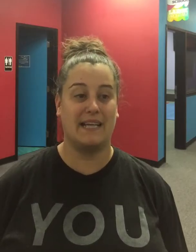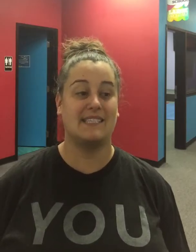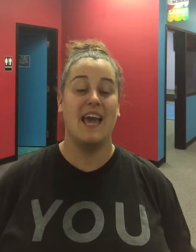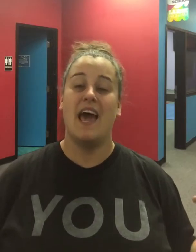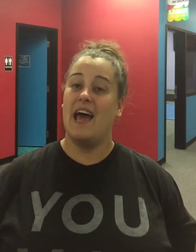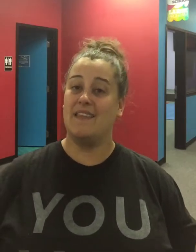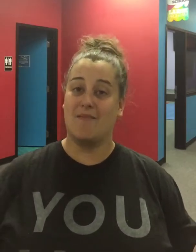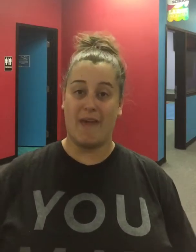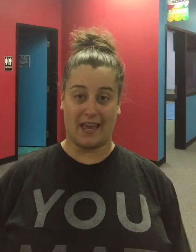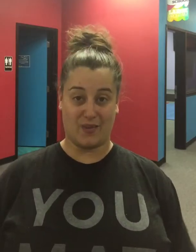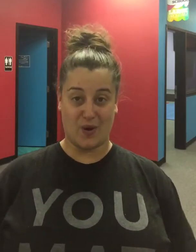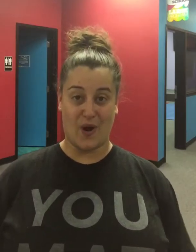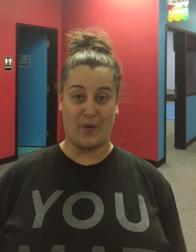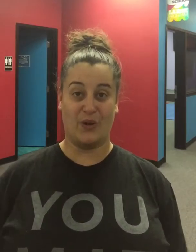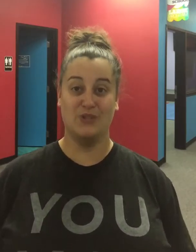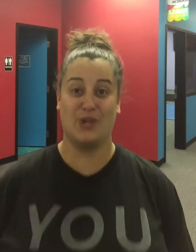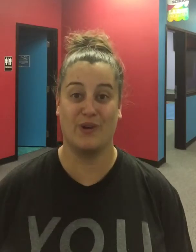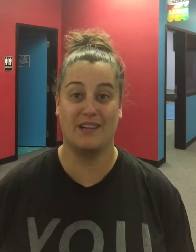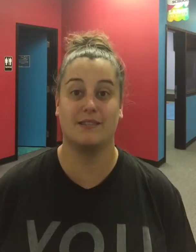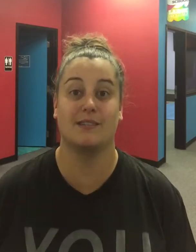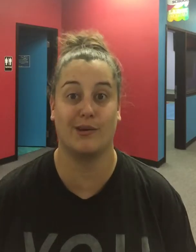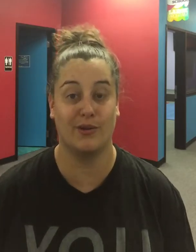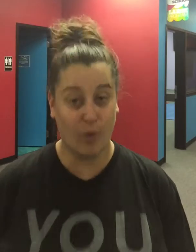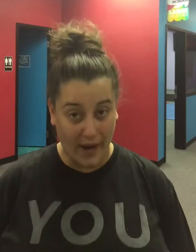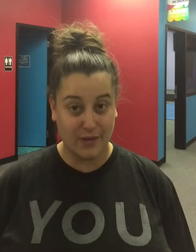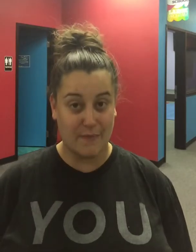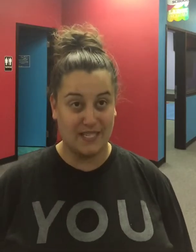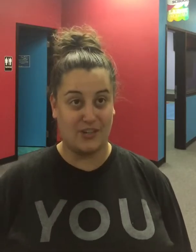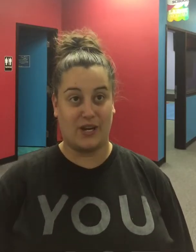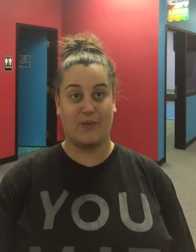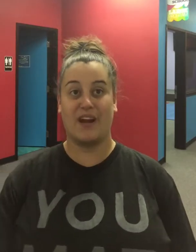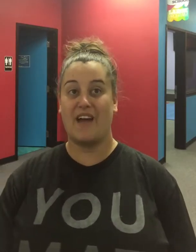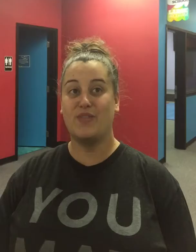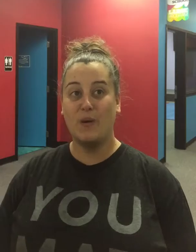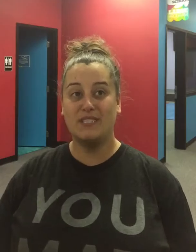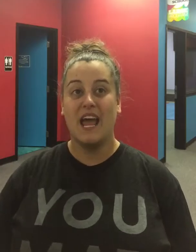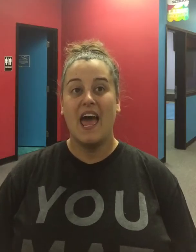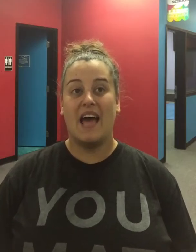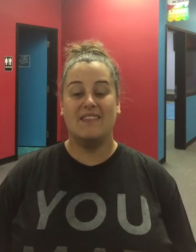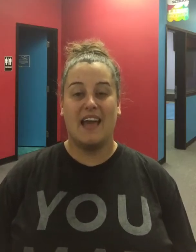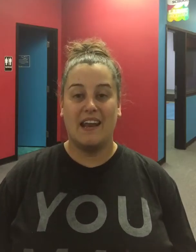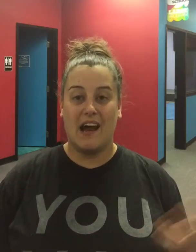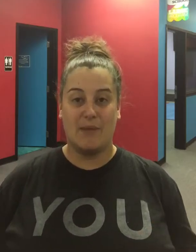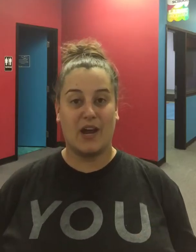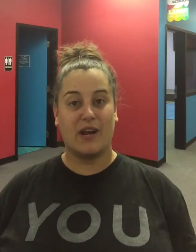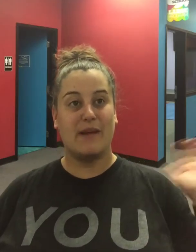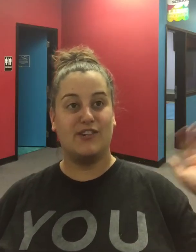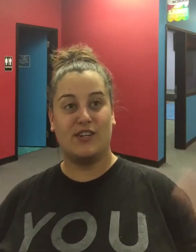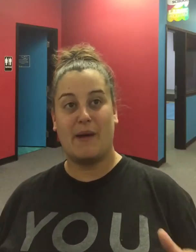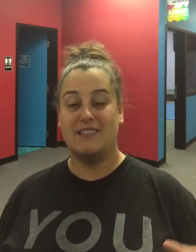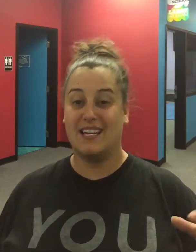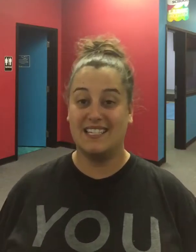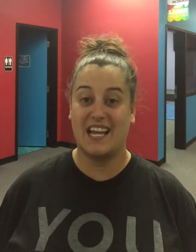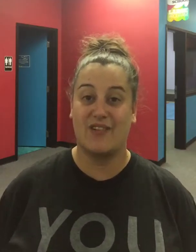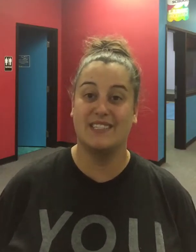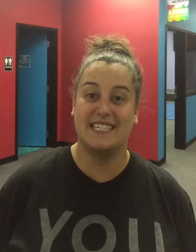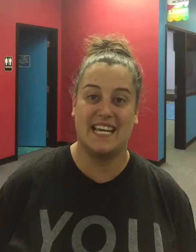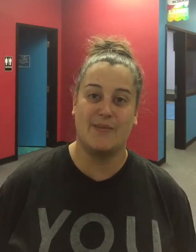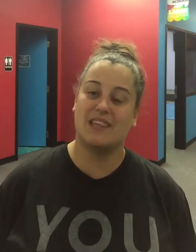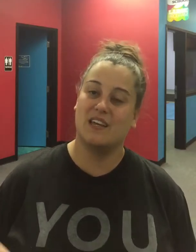place, and they make their own donuts, so they're quite the reputation. We're going to have those, and then I already mentioned about sitting together as a team. I think it'd